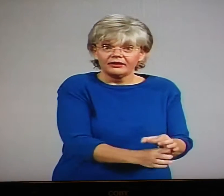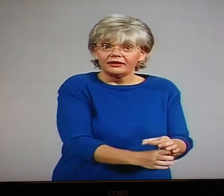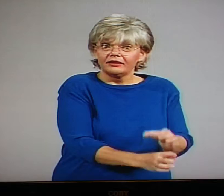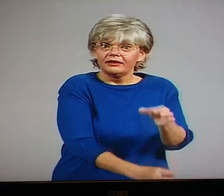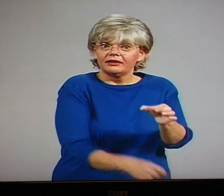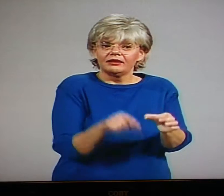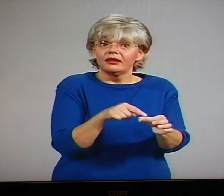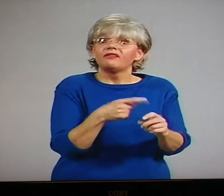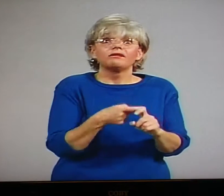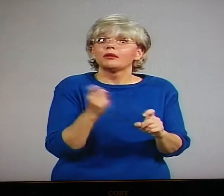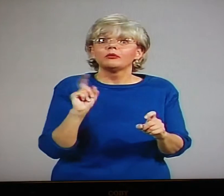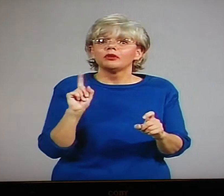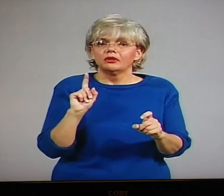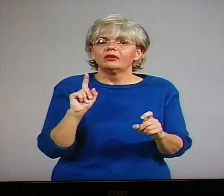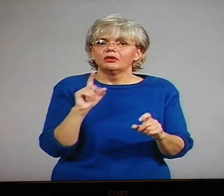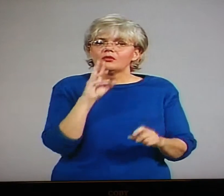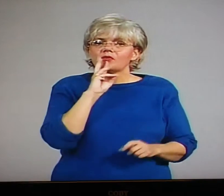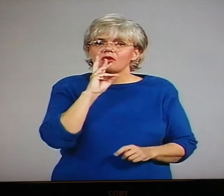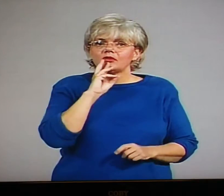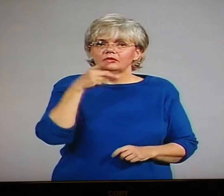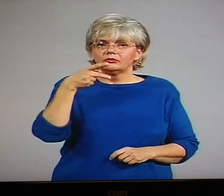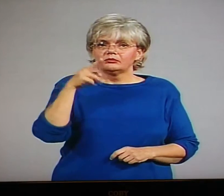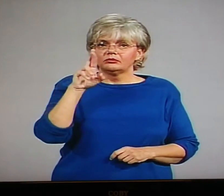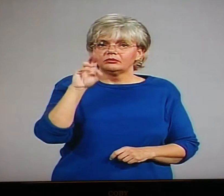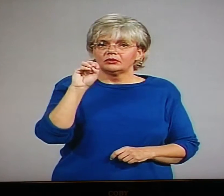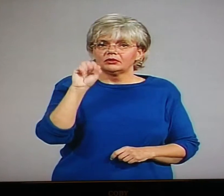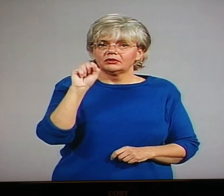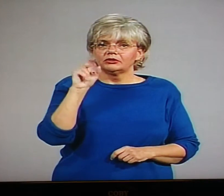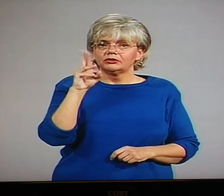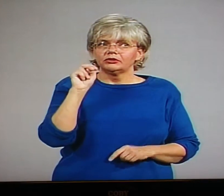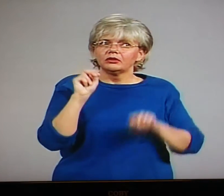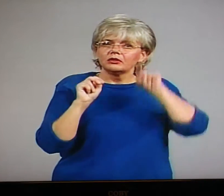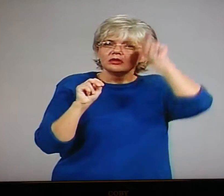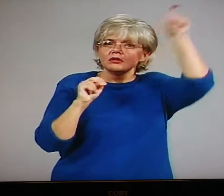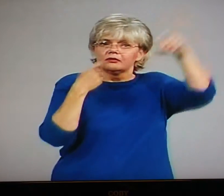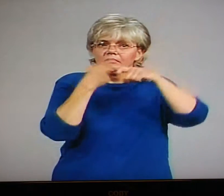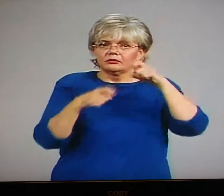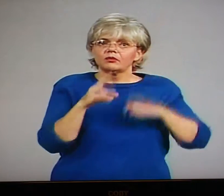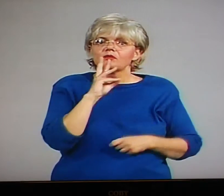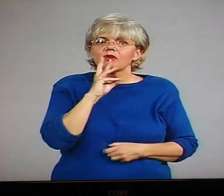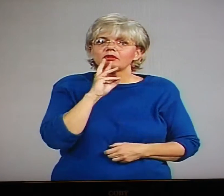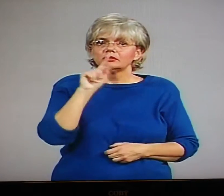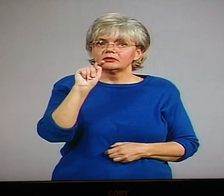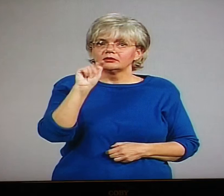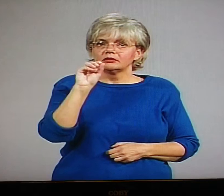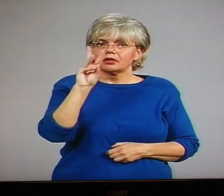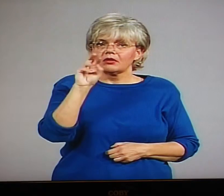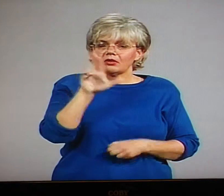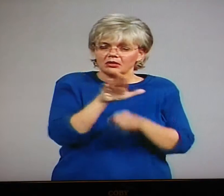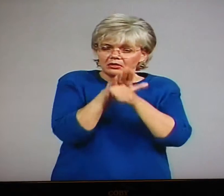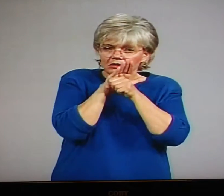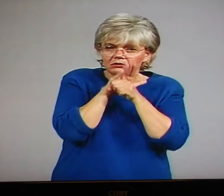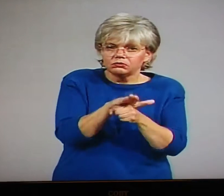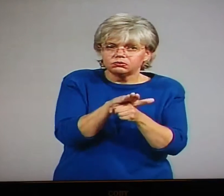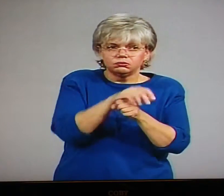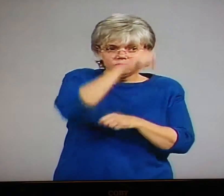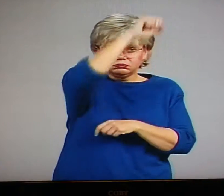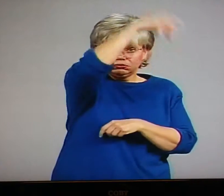All the while, that first tube has water that comes from town, and the